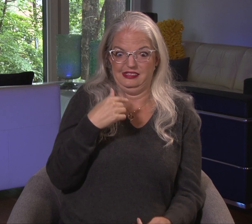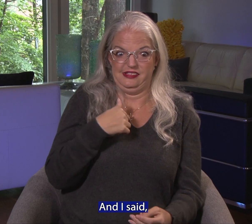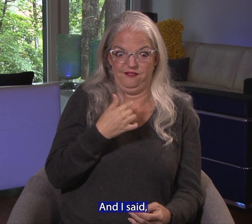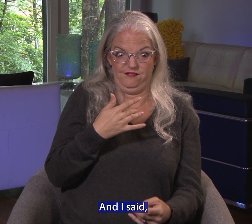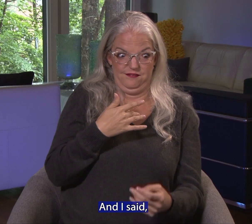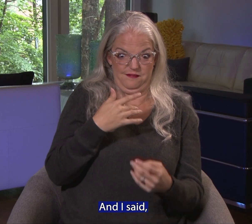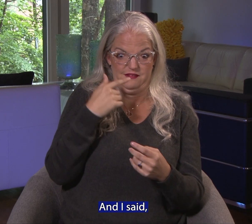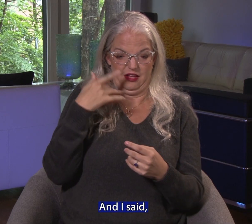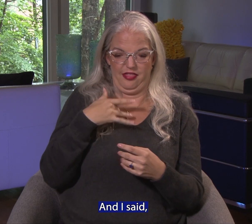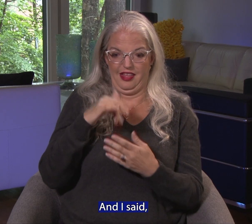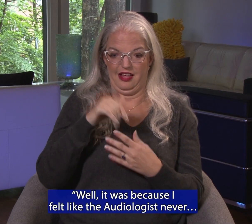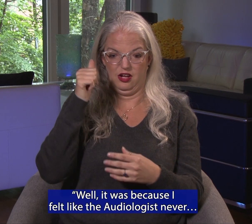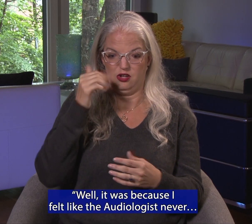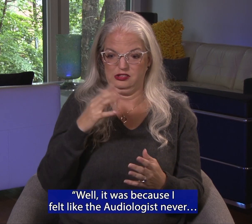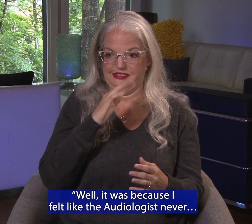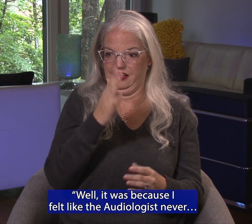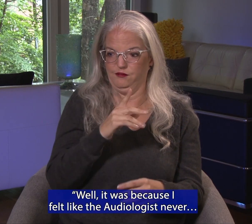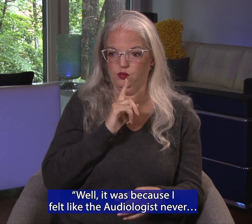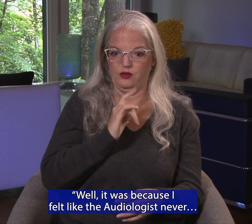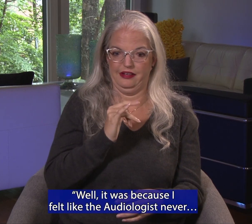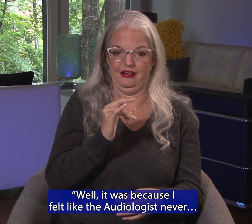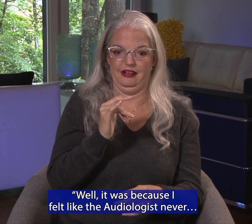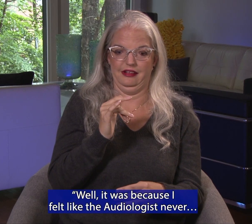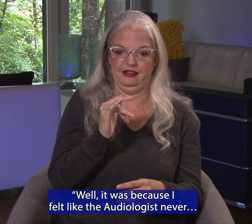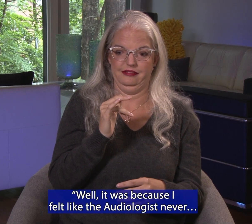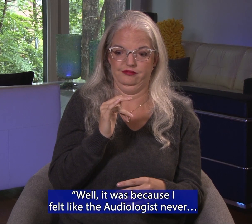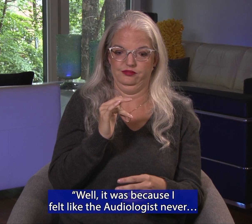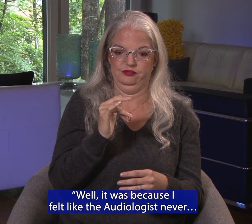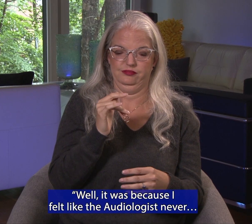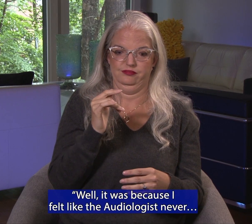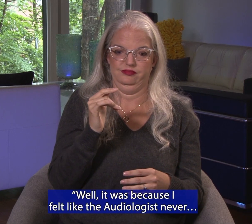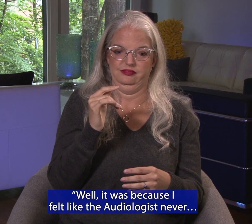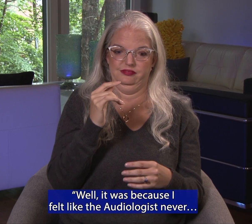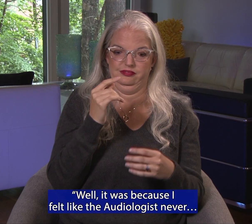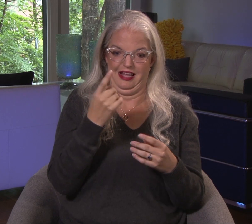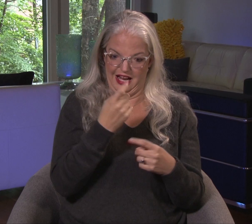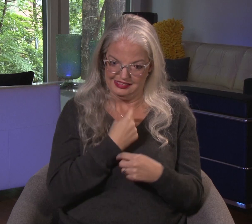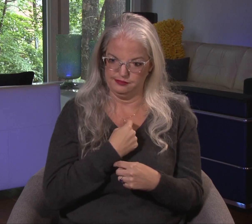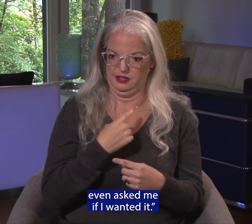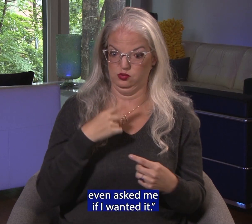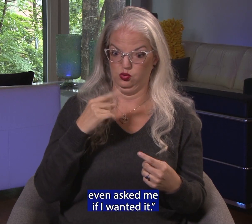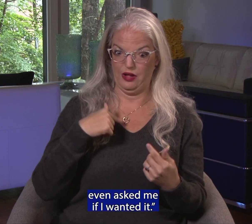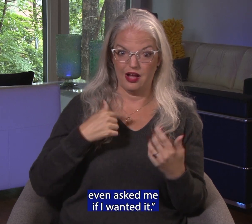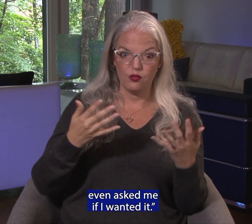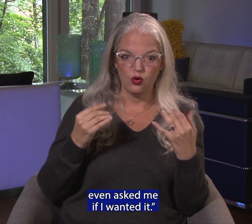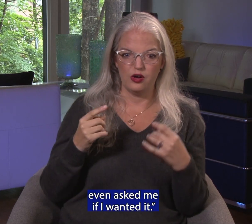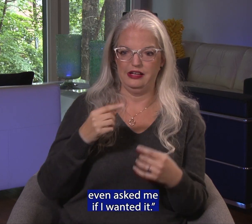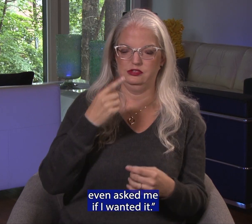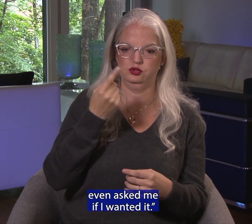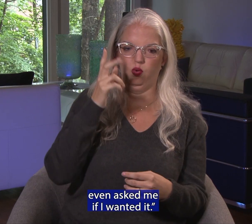I said, well, it was because I felt like the audiologist never even asked me if I wanted